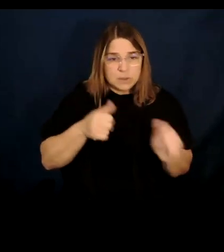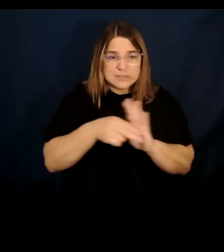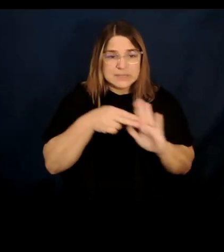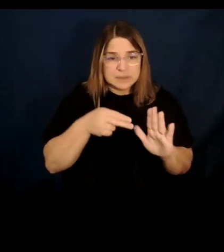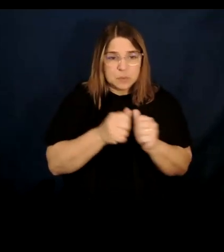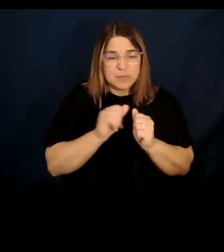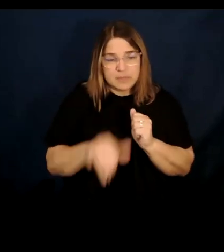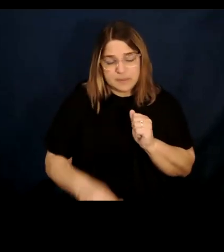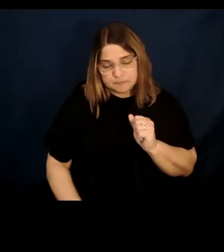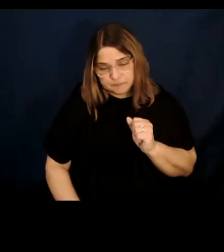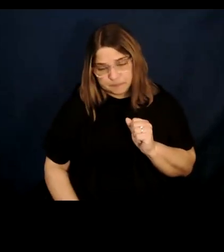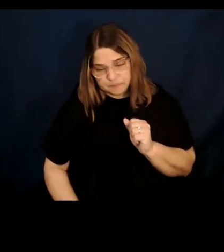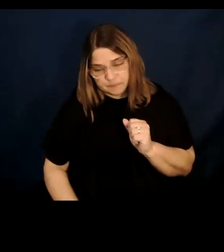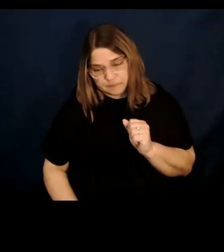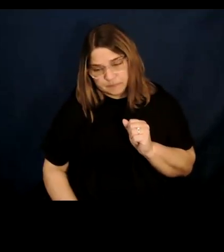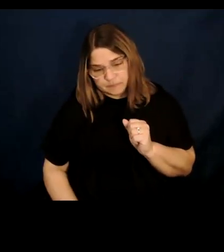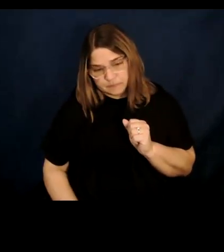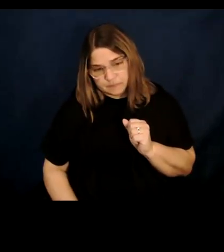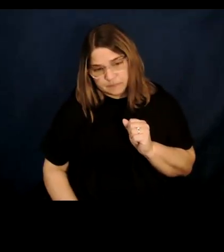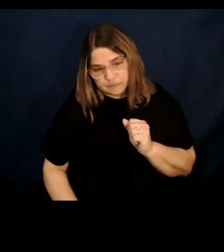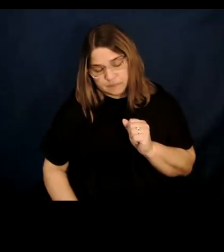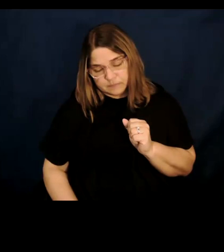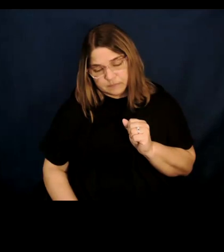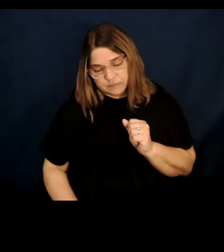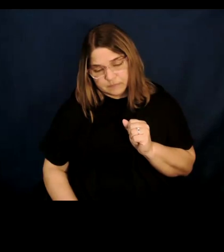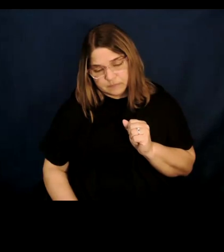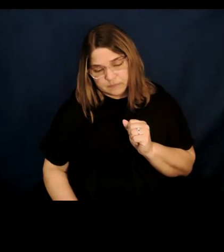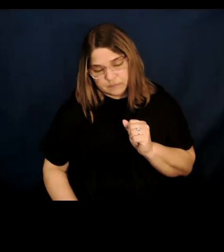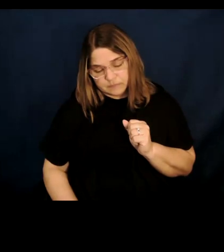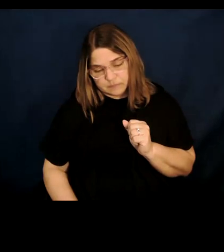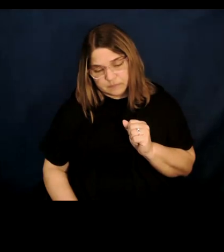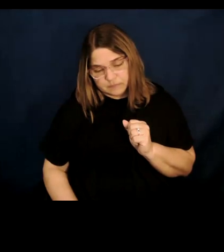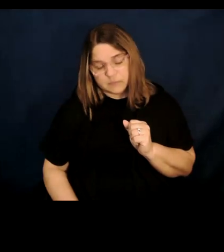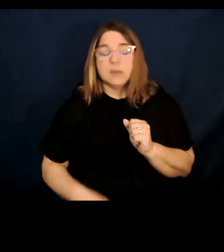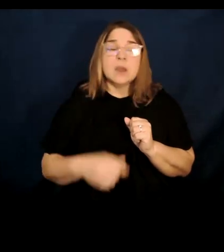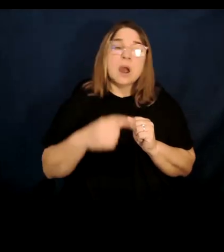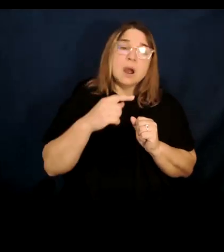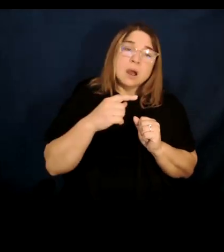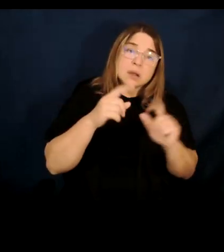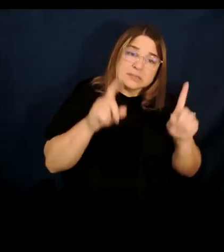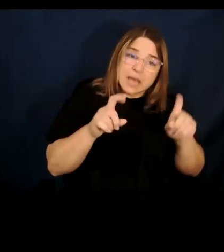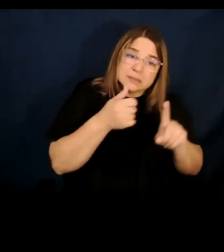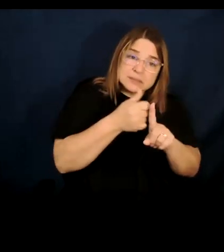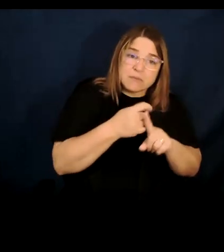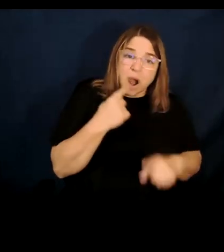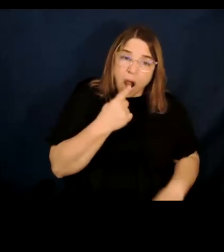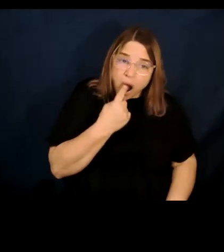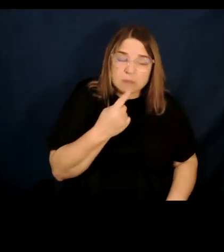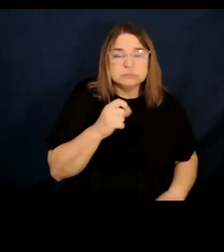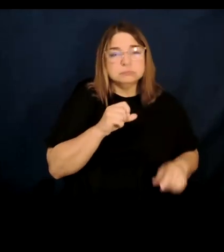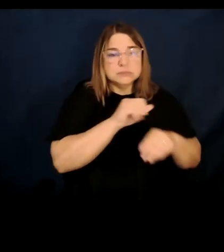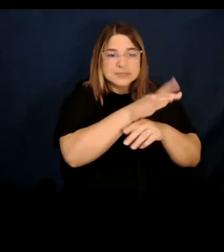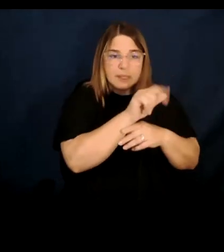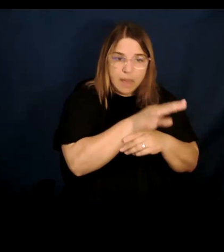We've talked a lot about the process of the test itself. It's a simple cheek swab followed by a laboratory examination, then a series of results that come